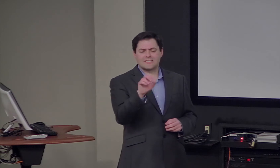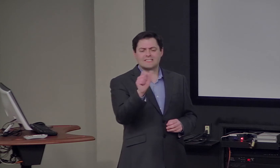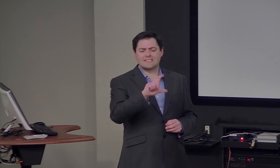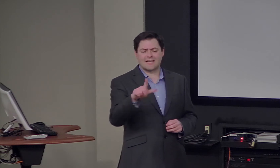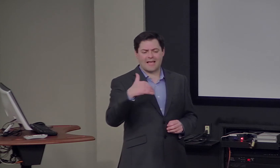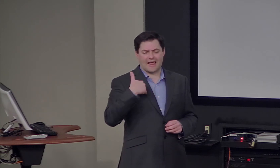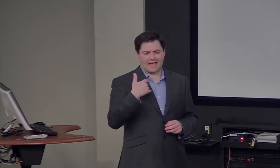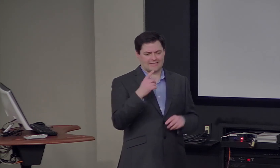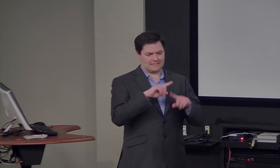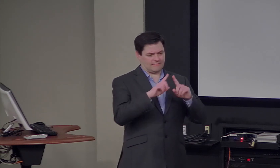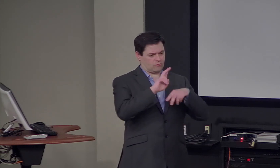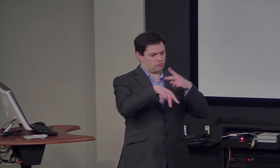yours?